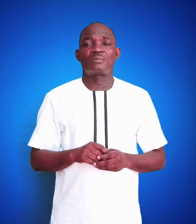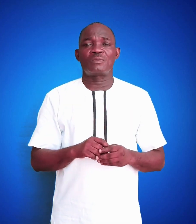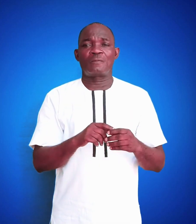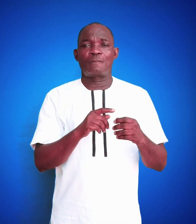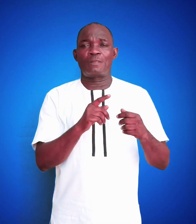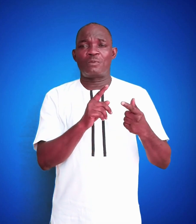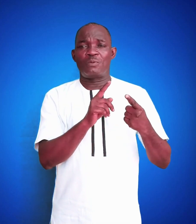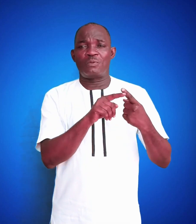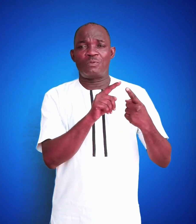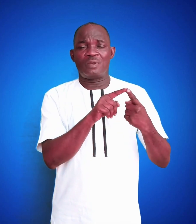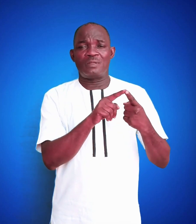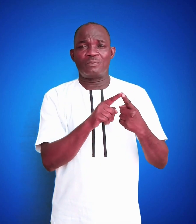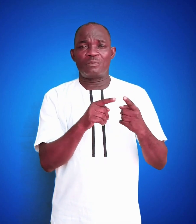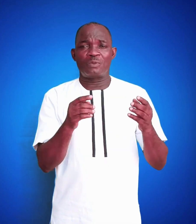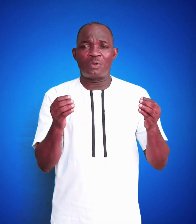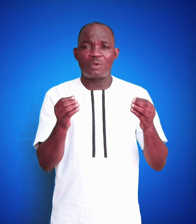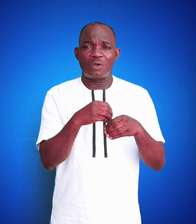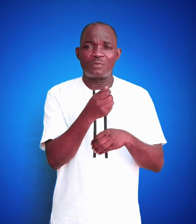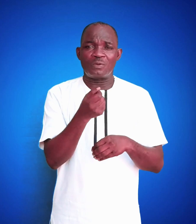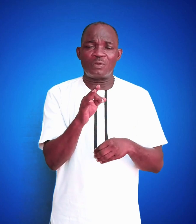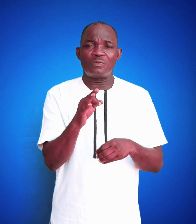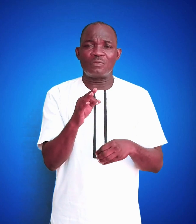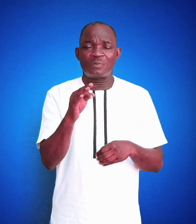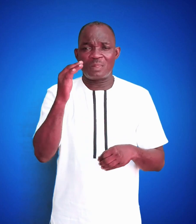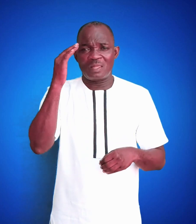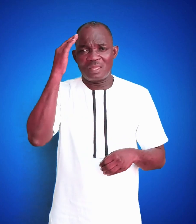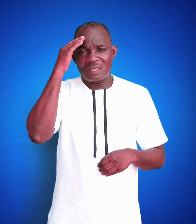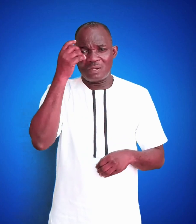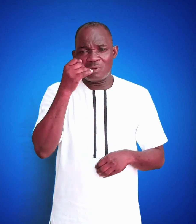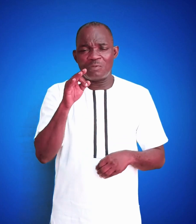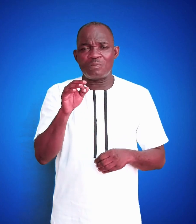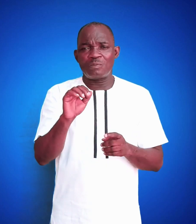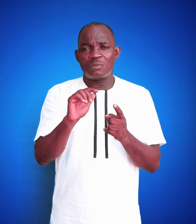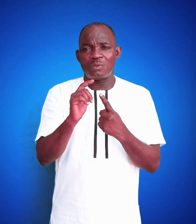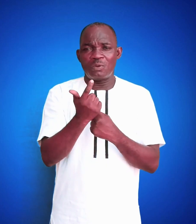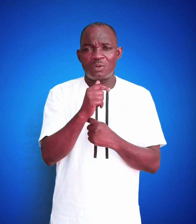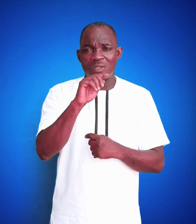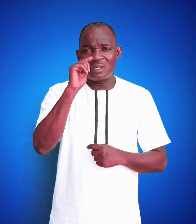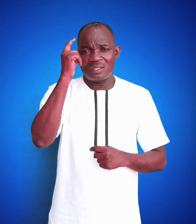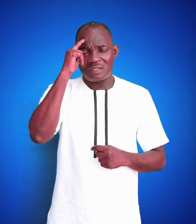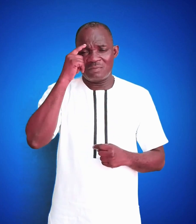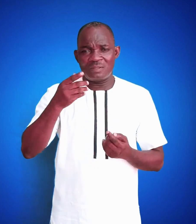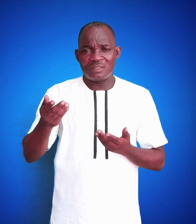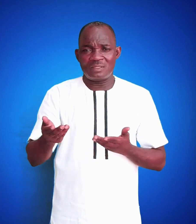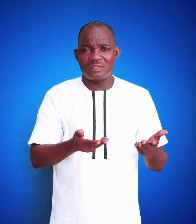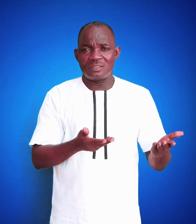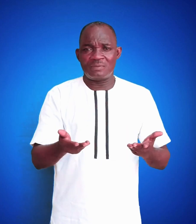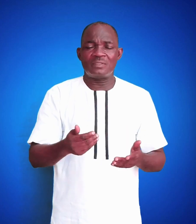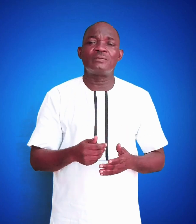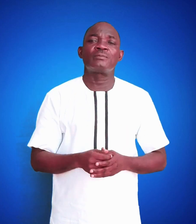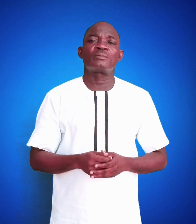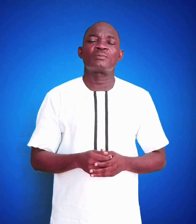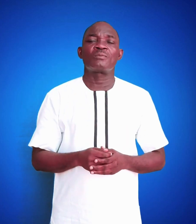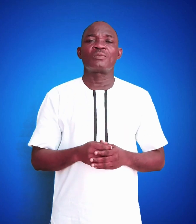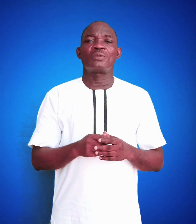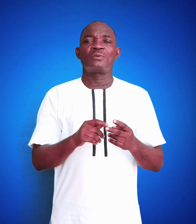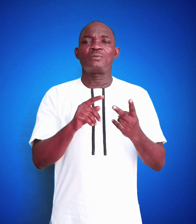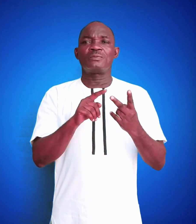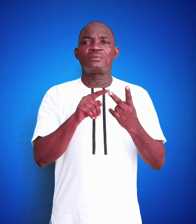1. Office of the Head of Local Government Service.